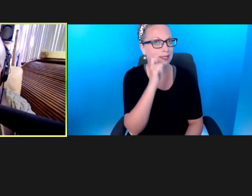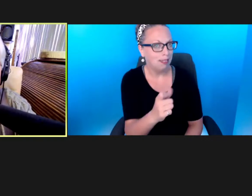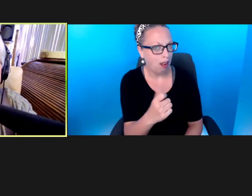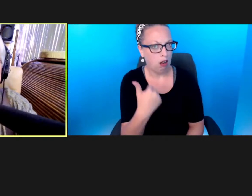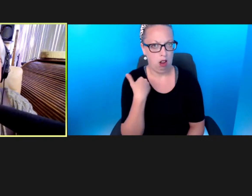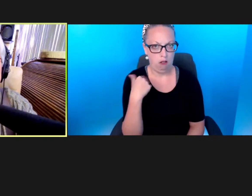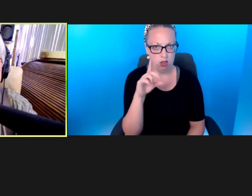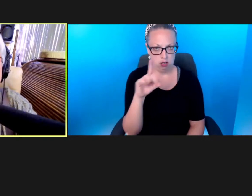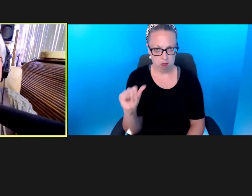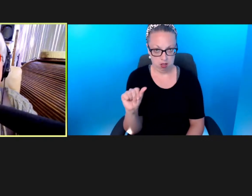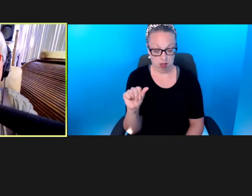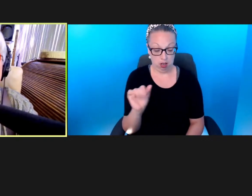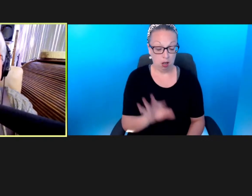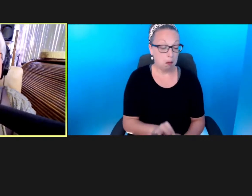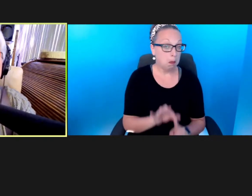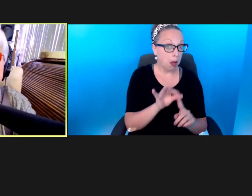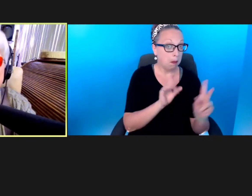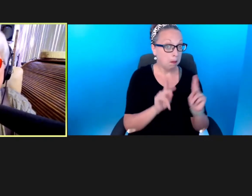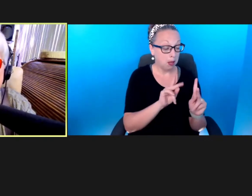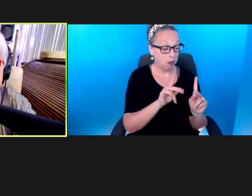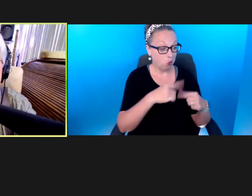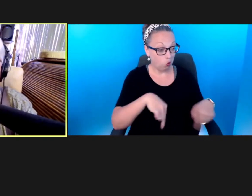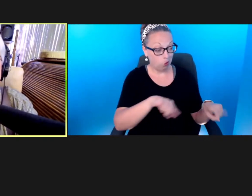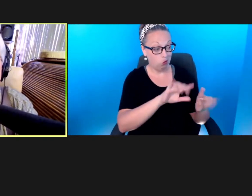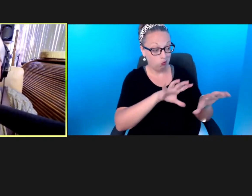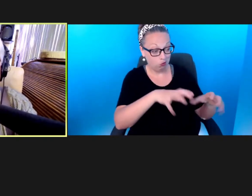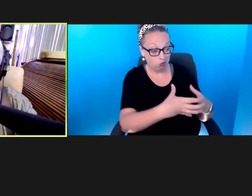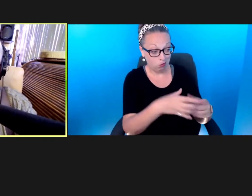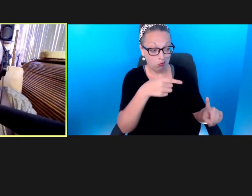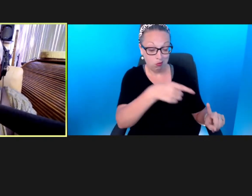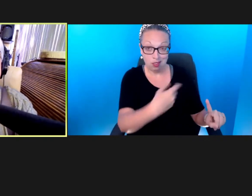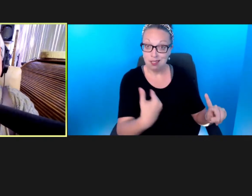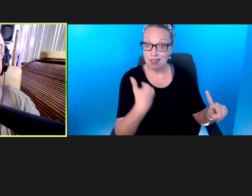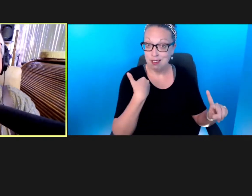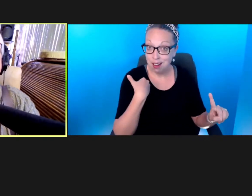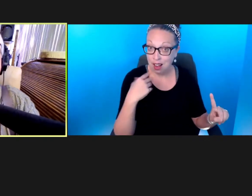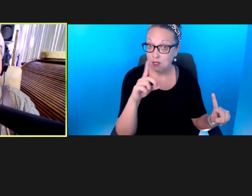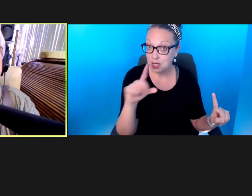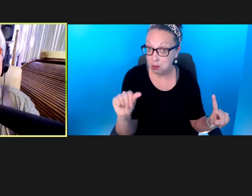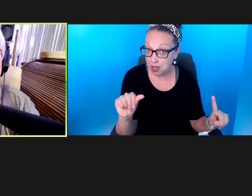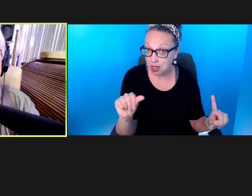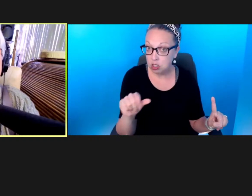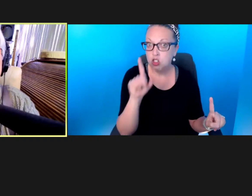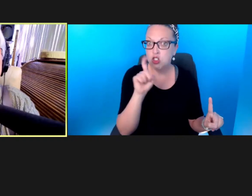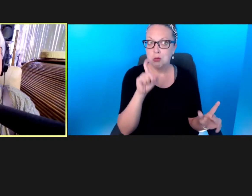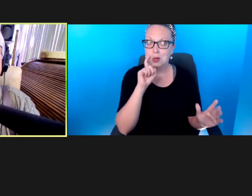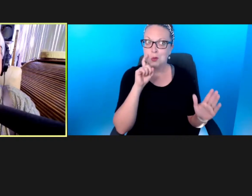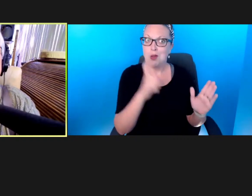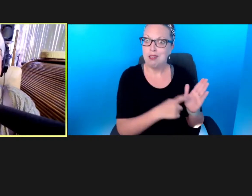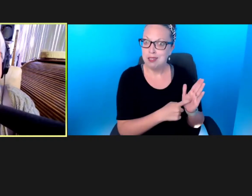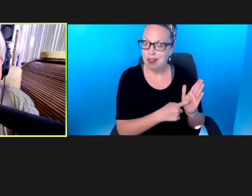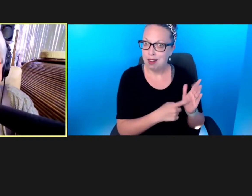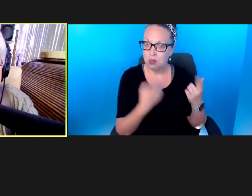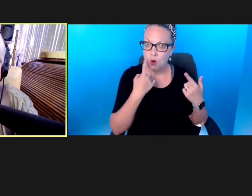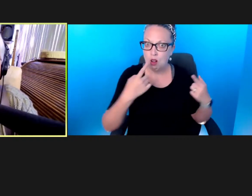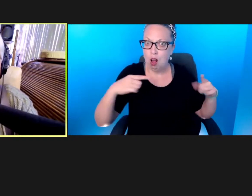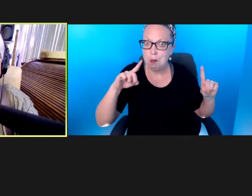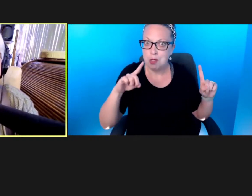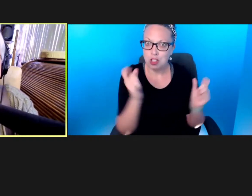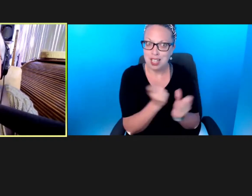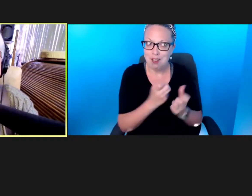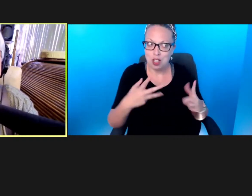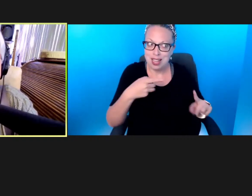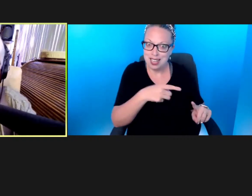disabilities need to be recognized for accomplishing what they do